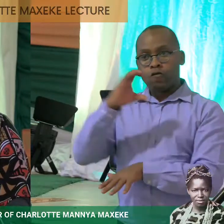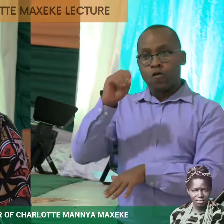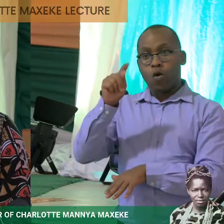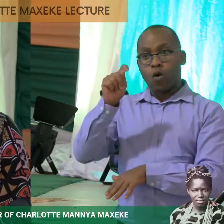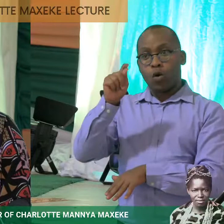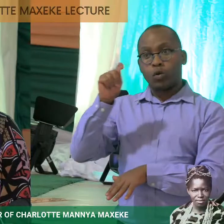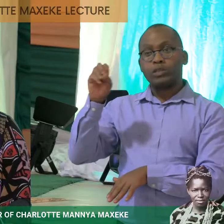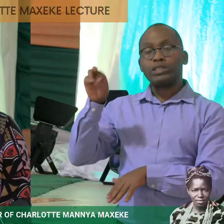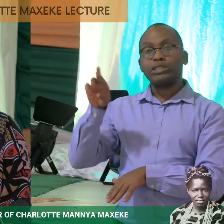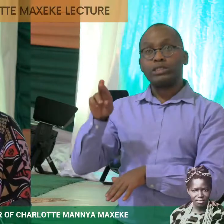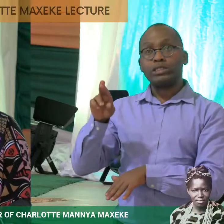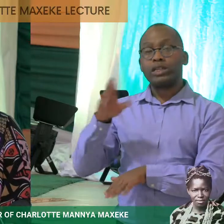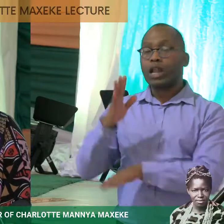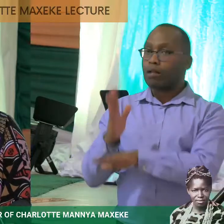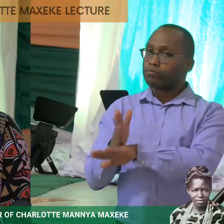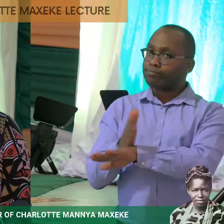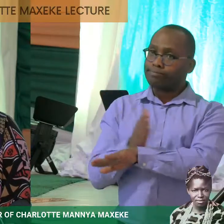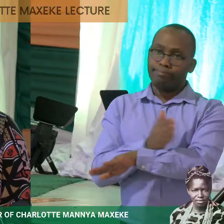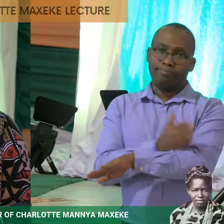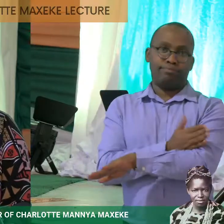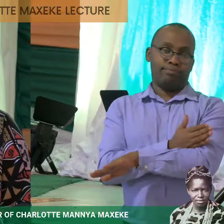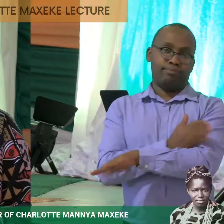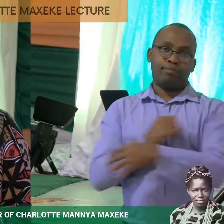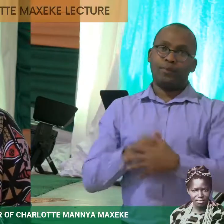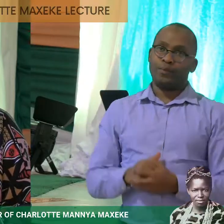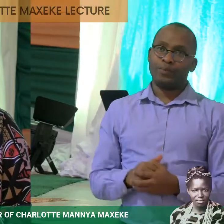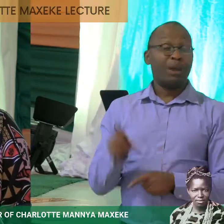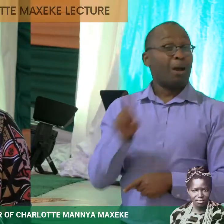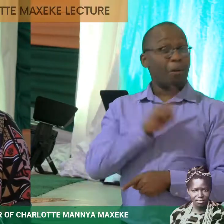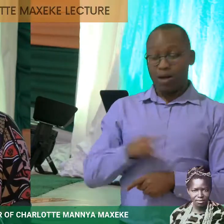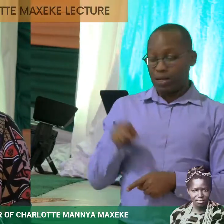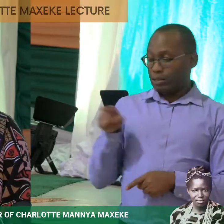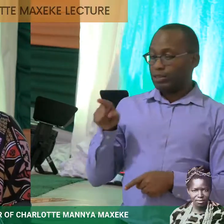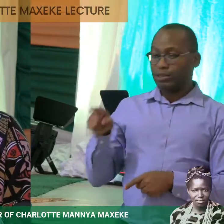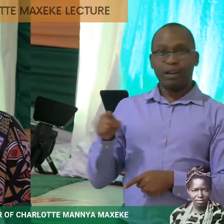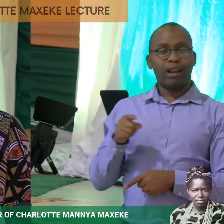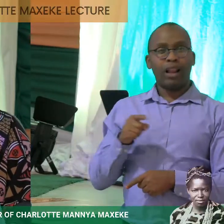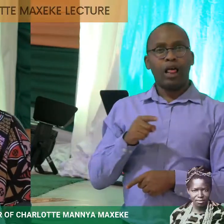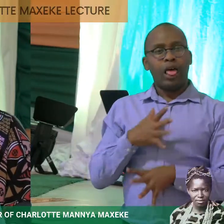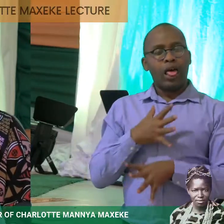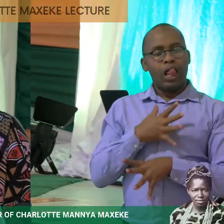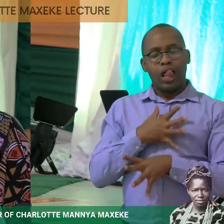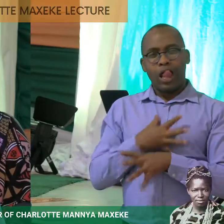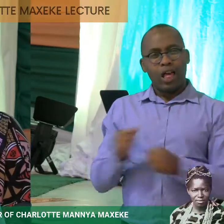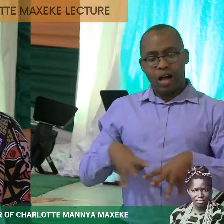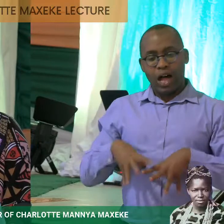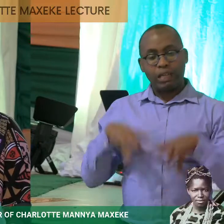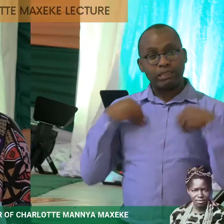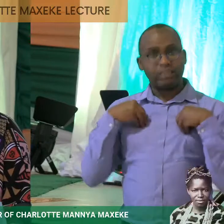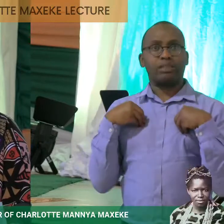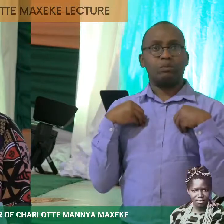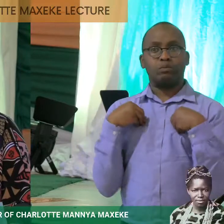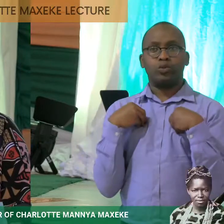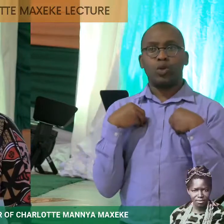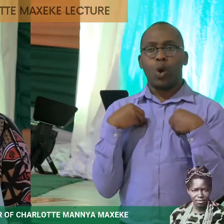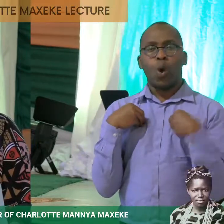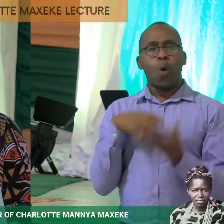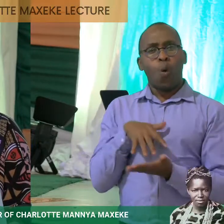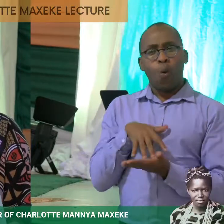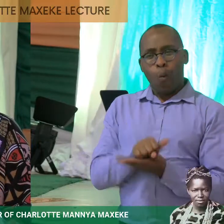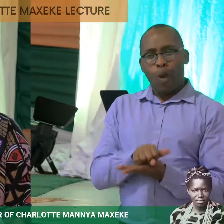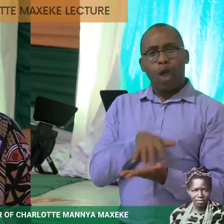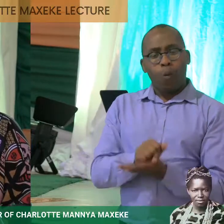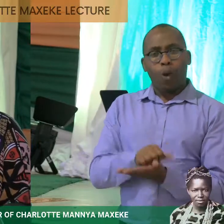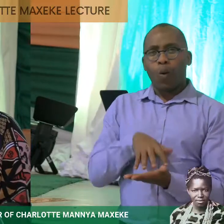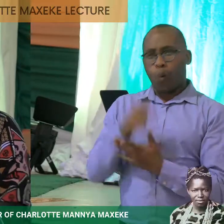akazange avume ukuba likholwa elidikidiki njengoko babesenza